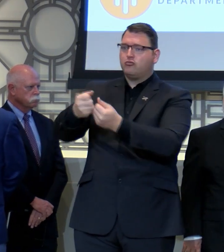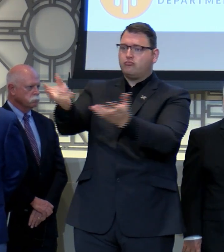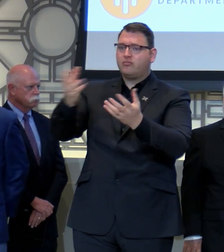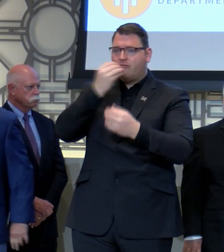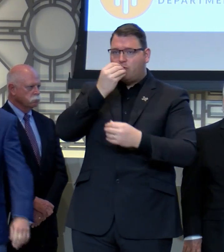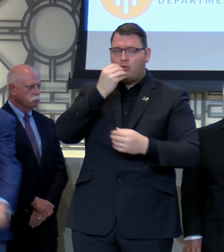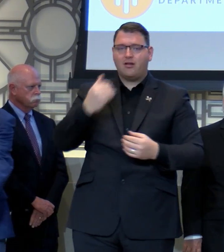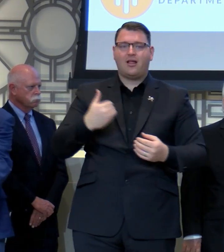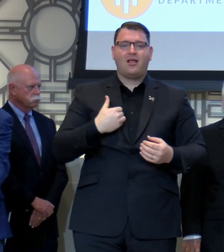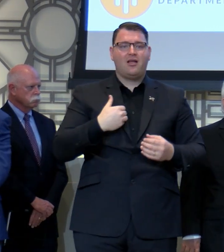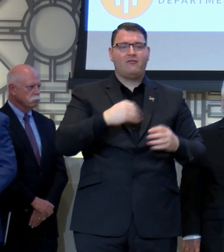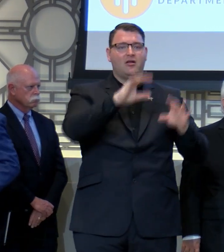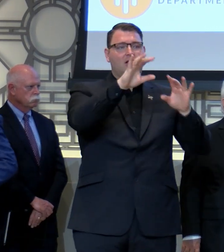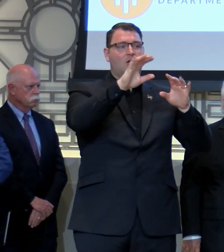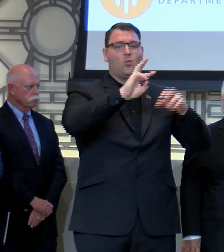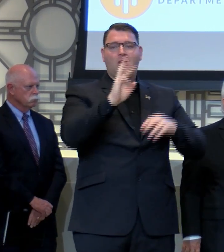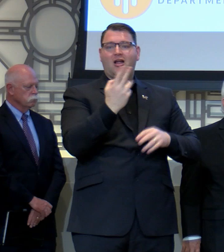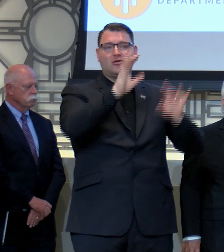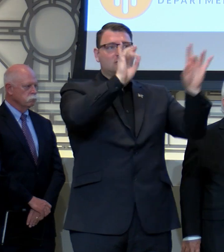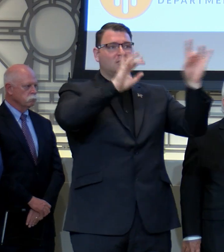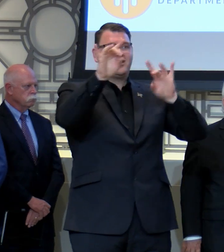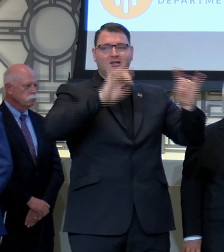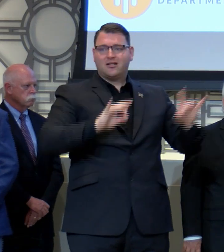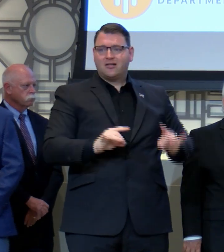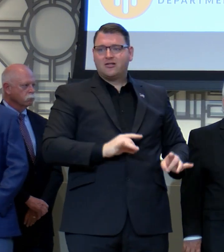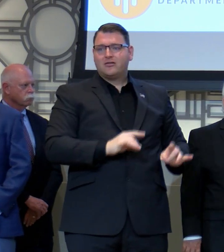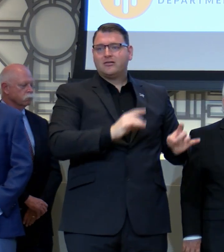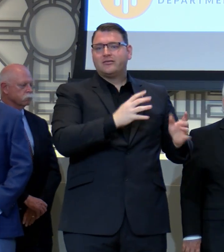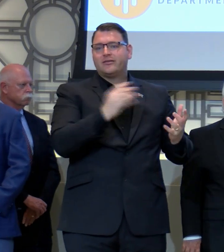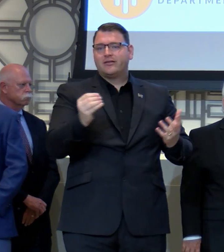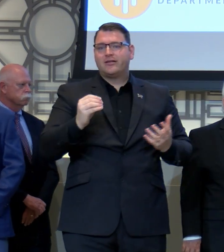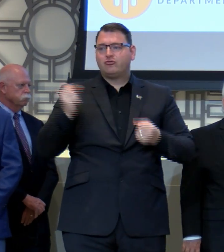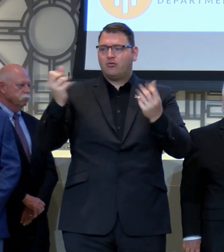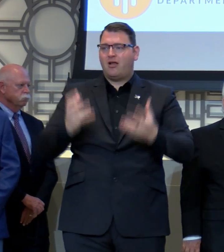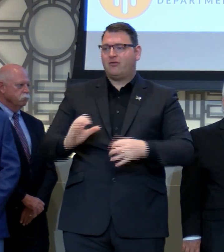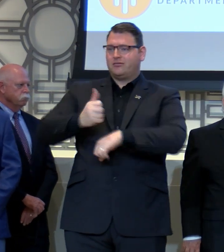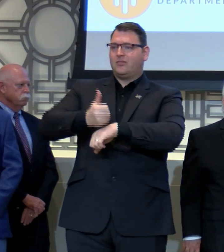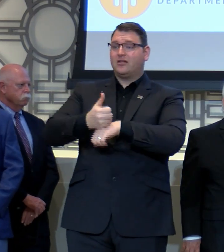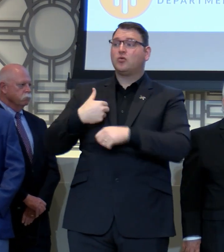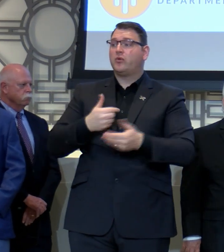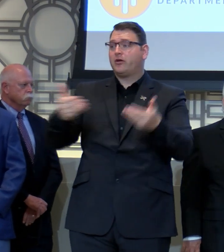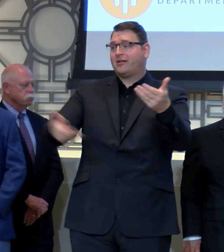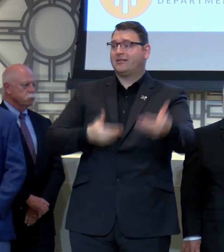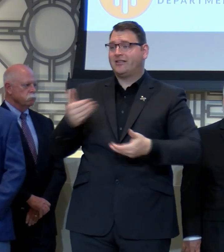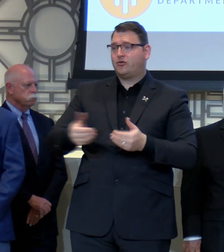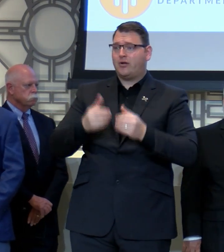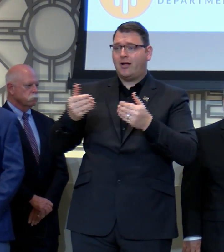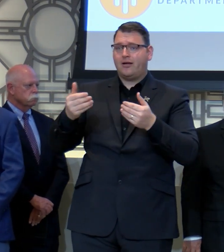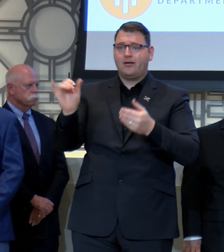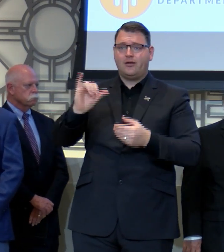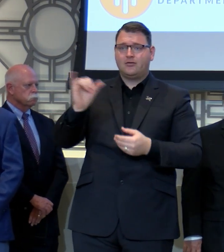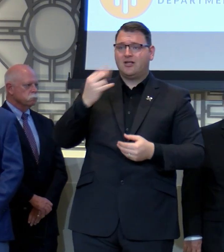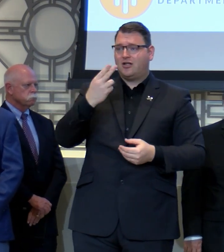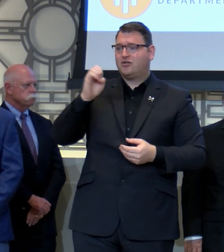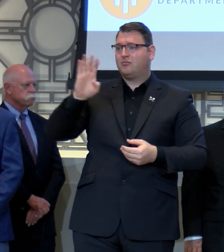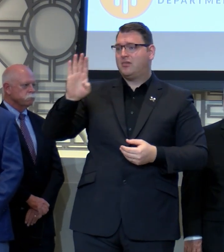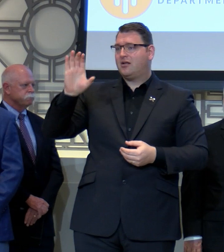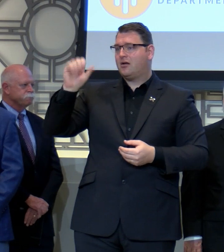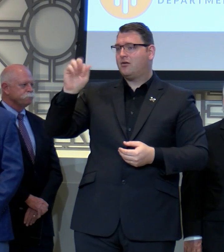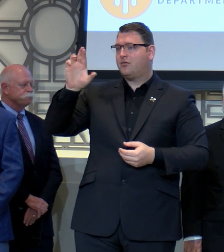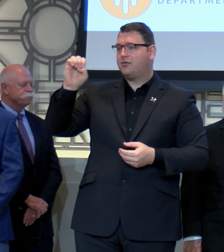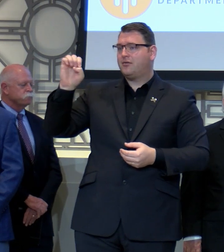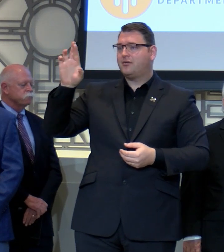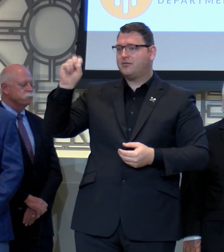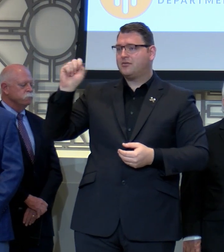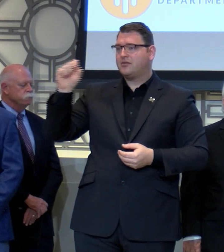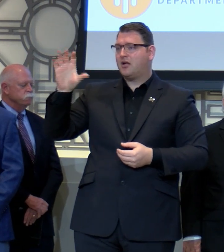warehouse pickers, and we're continuing to hire also. Ours is hebcareers.com, and as we know, as other